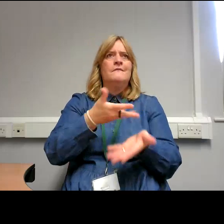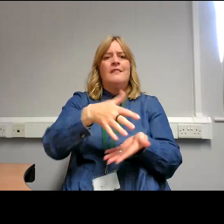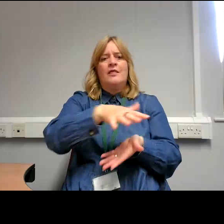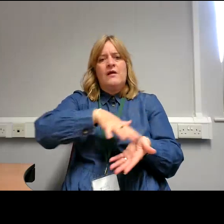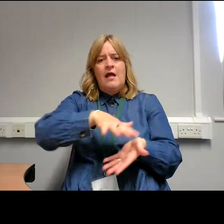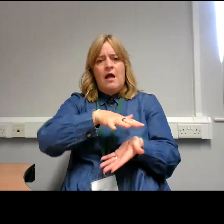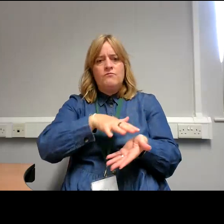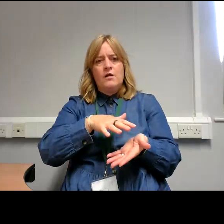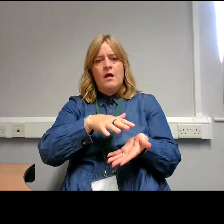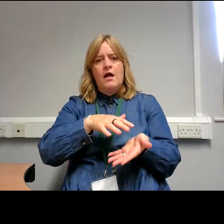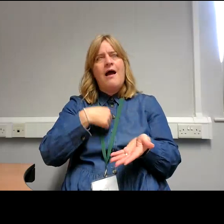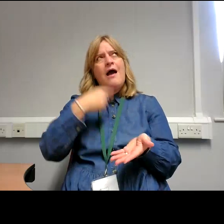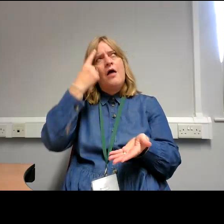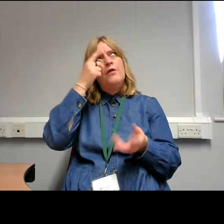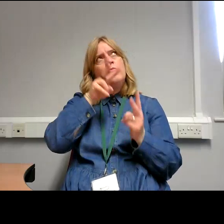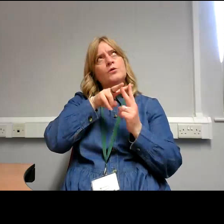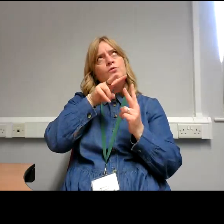Peak and Buxton area.